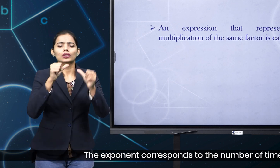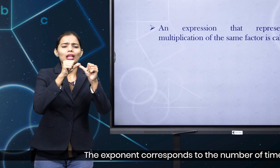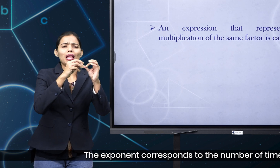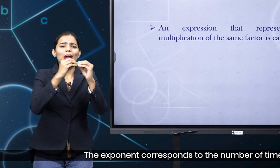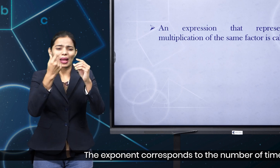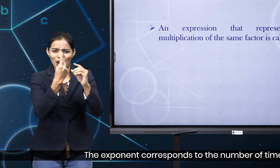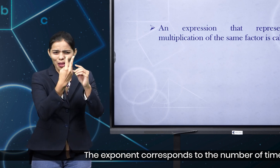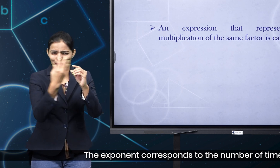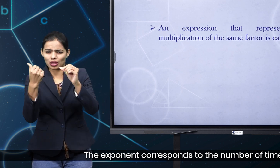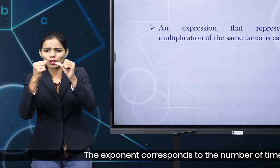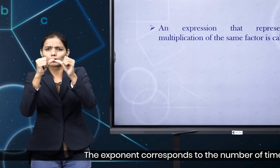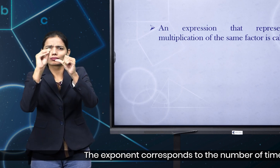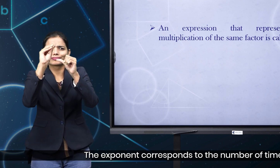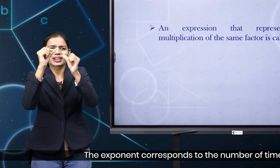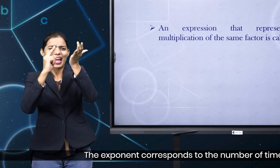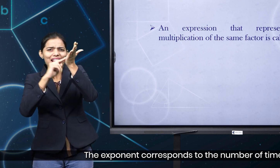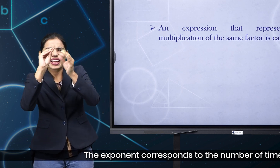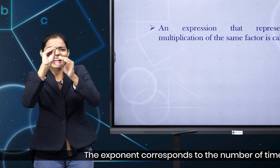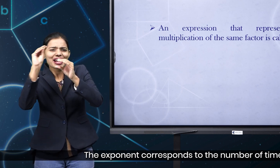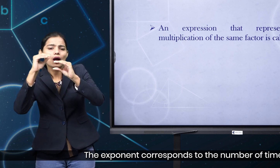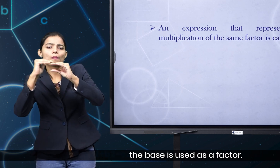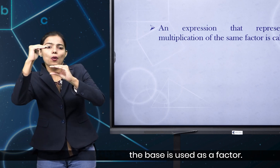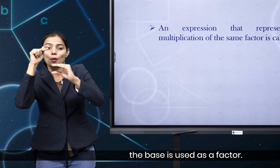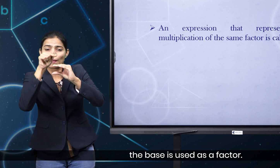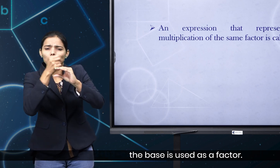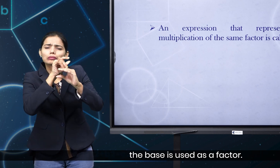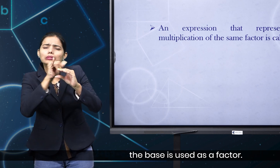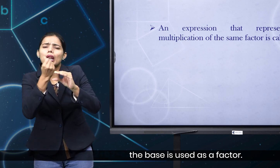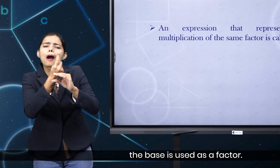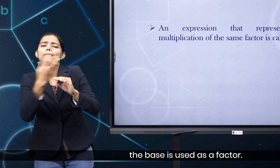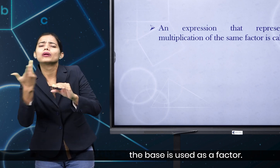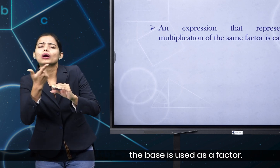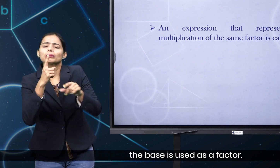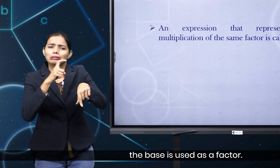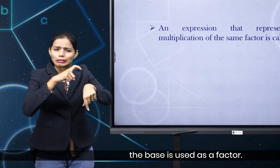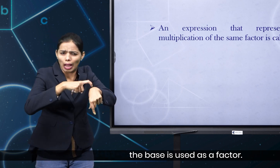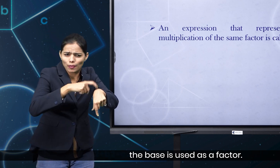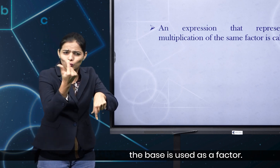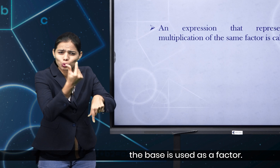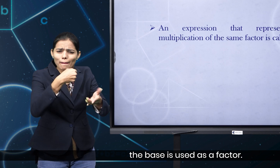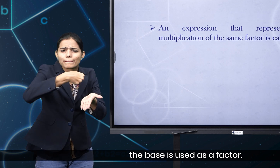The exponent corresponds to the number of times the base is used as a factor.